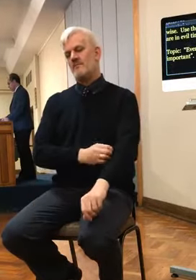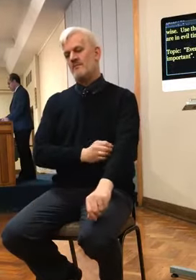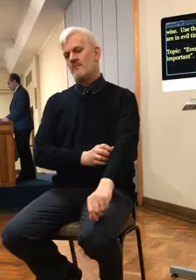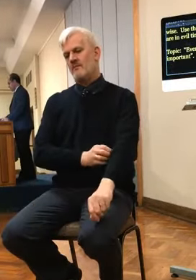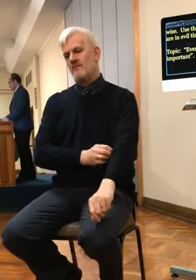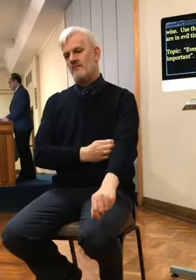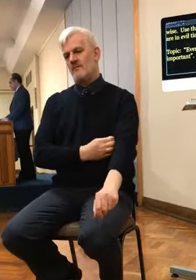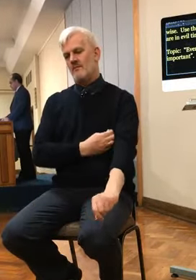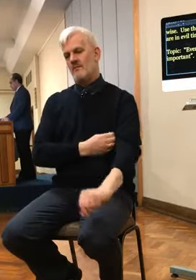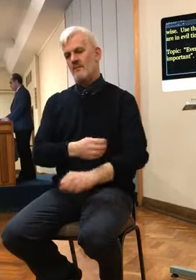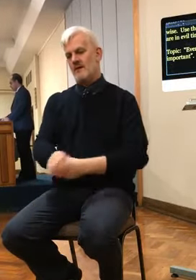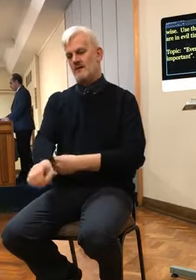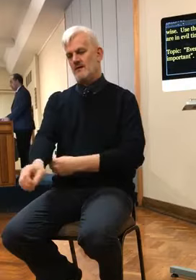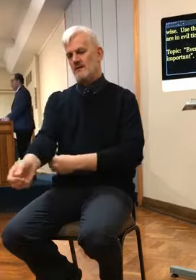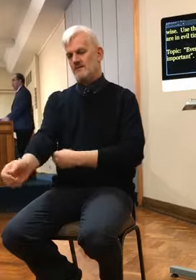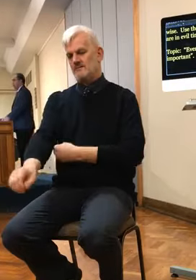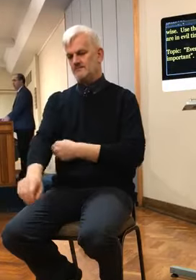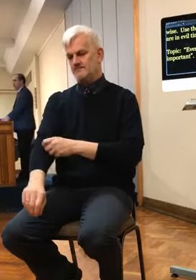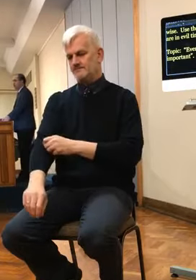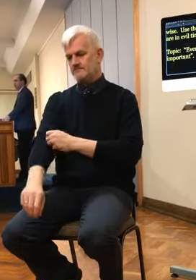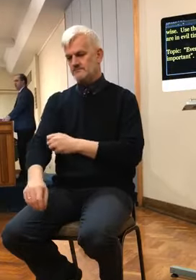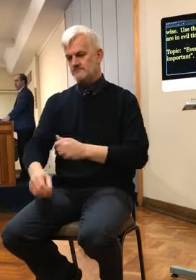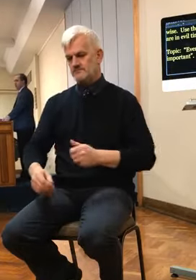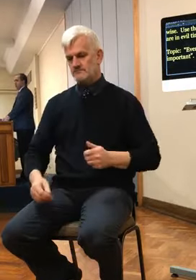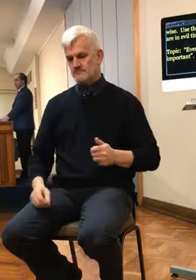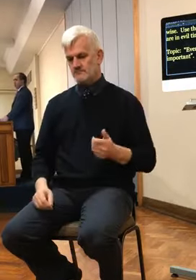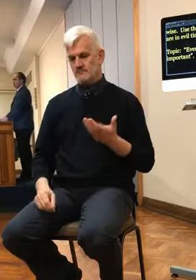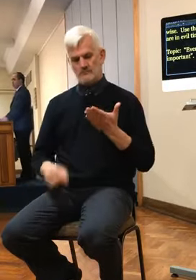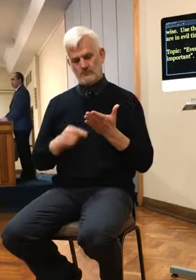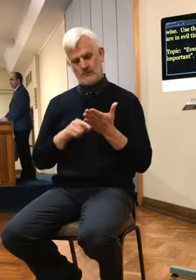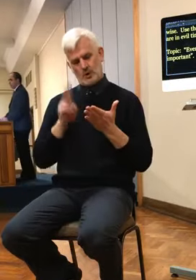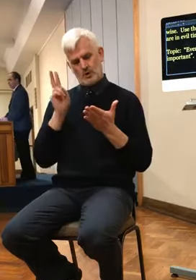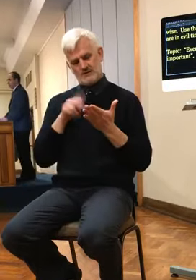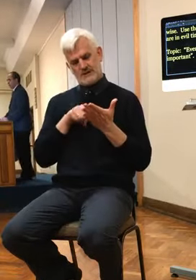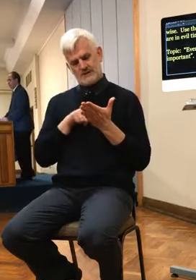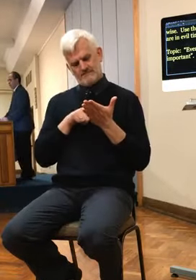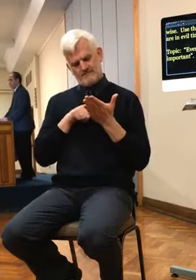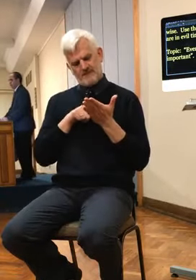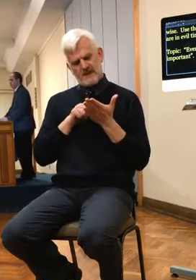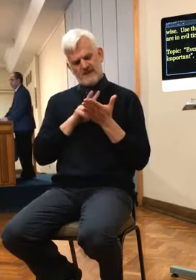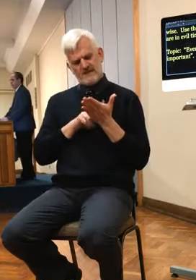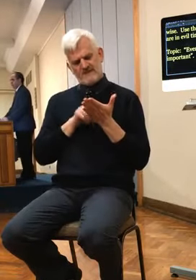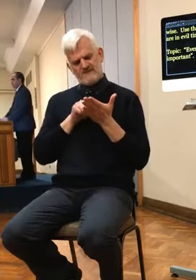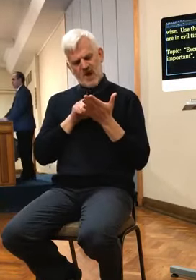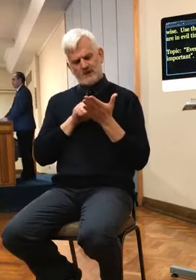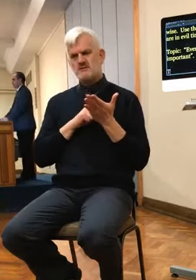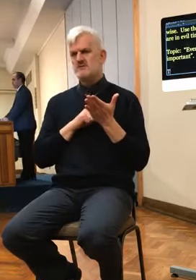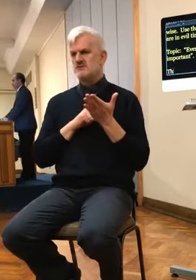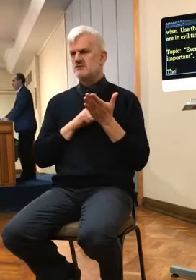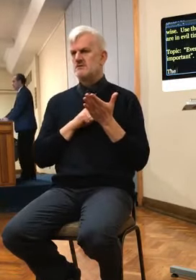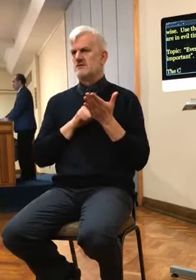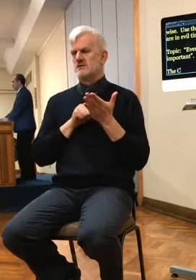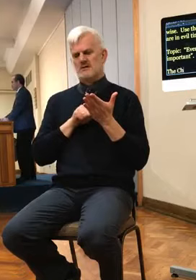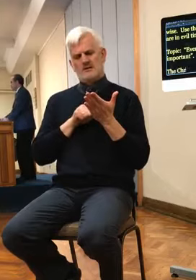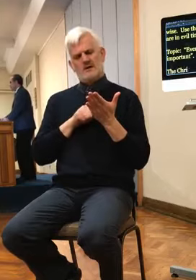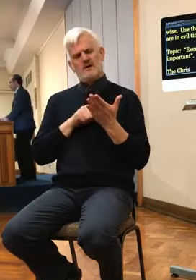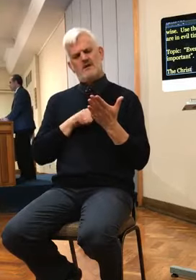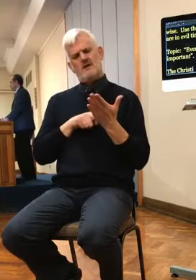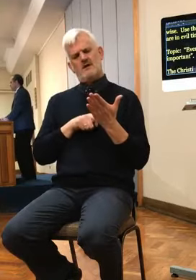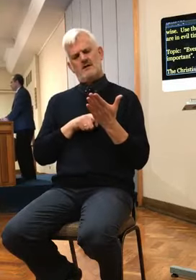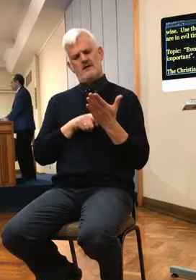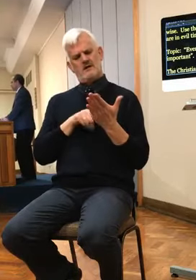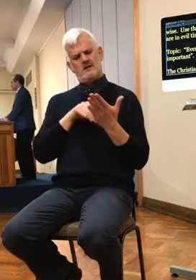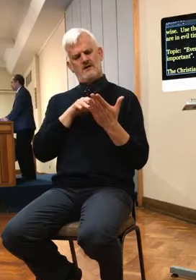verse, but you can see how the Christian life is